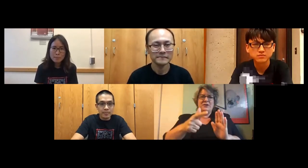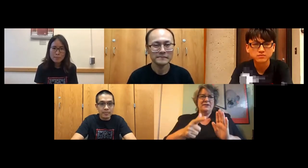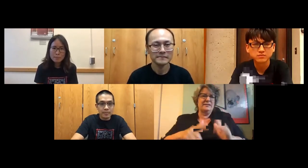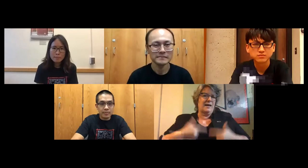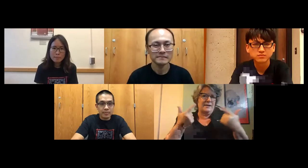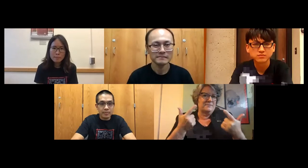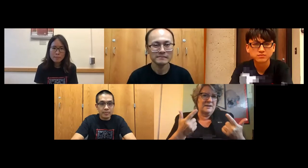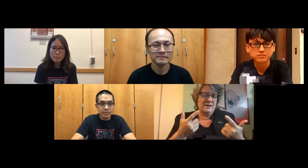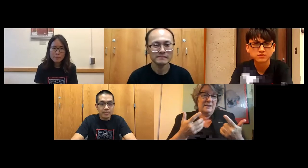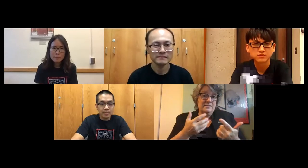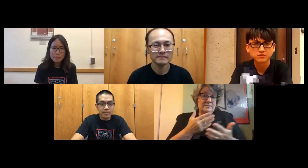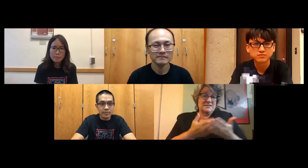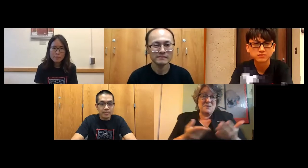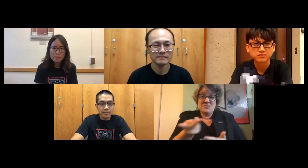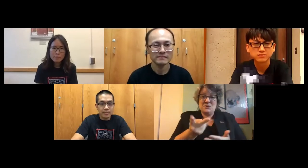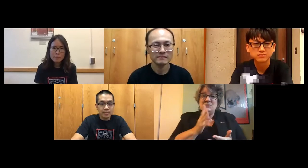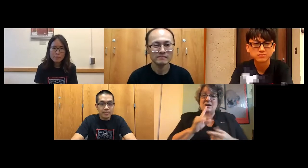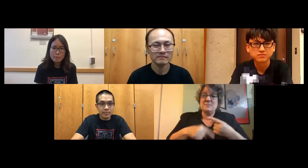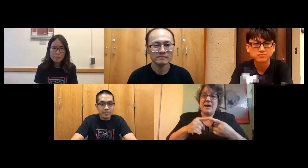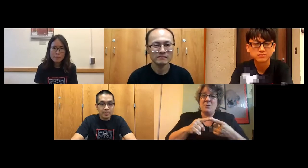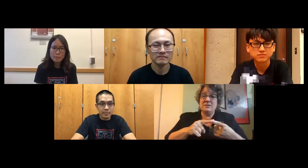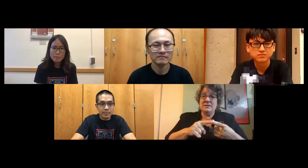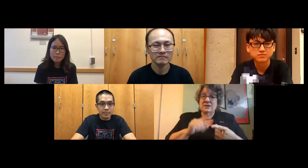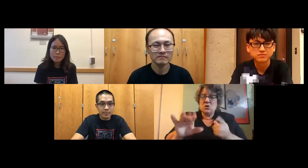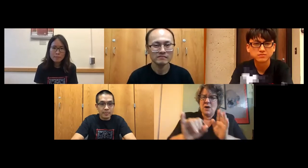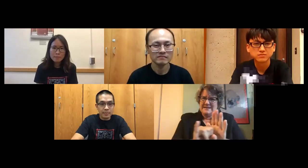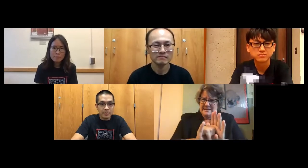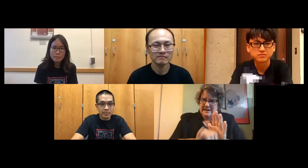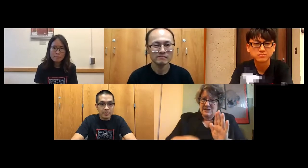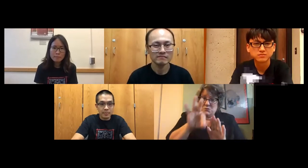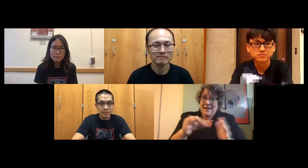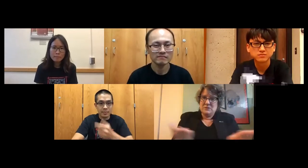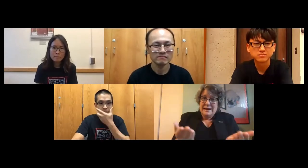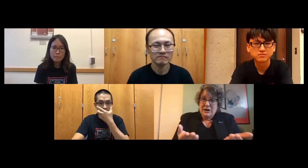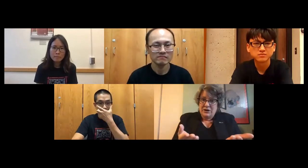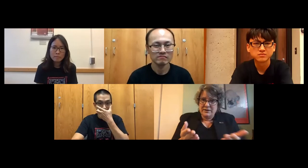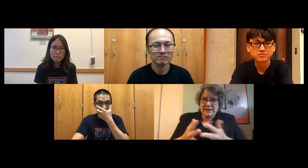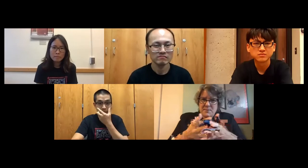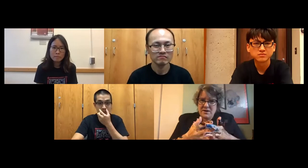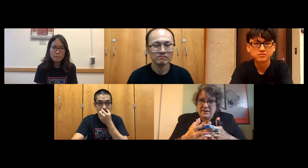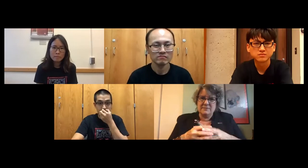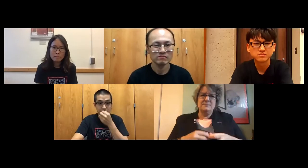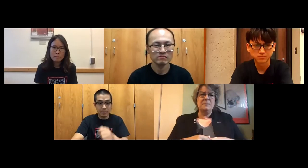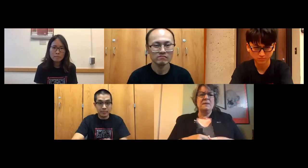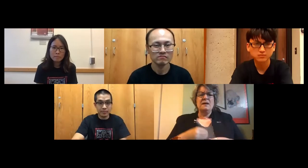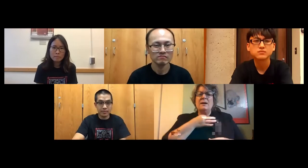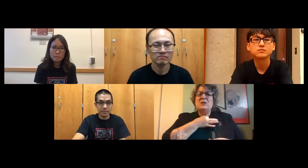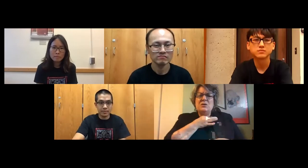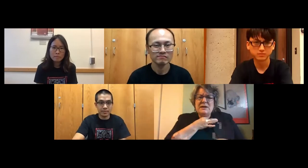in life. And some of you talked about your identity you found here in America. I'm